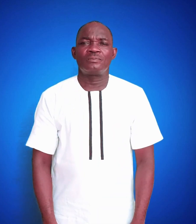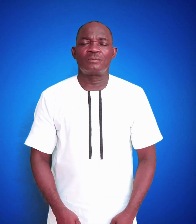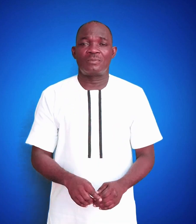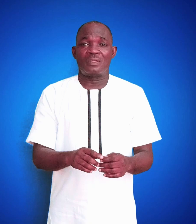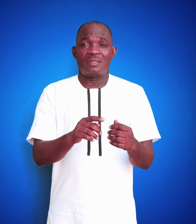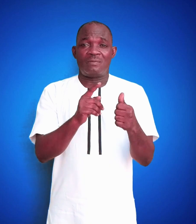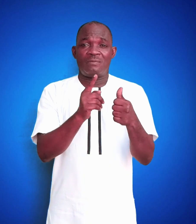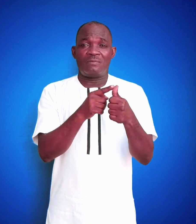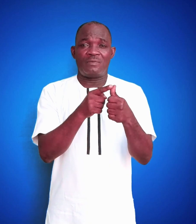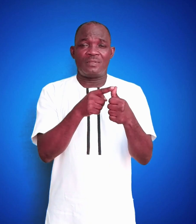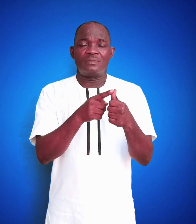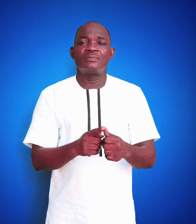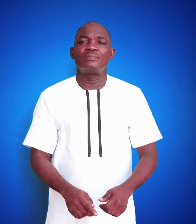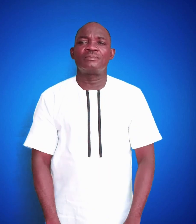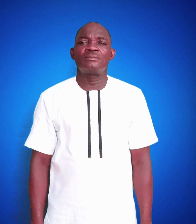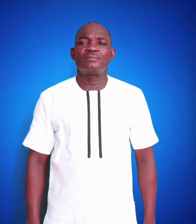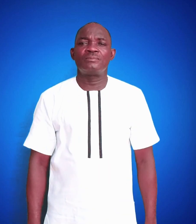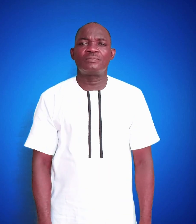1.